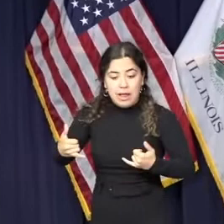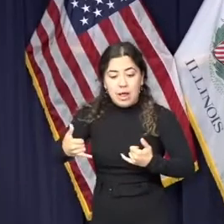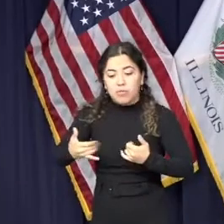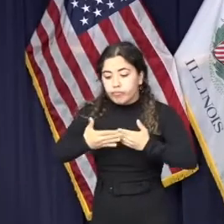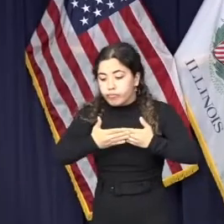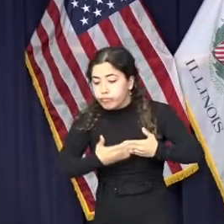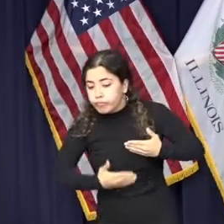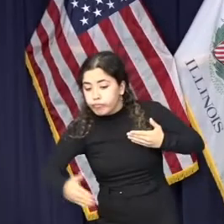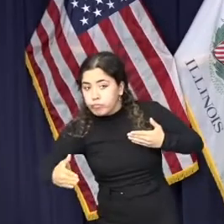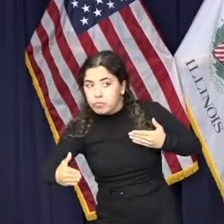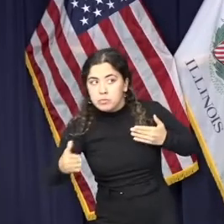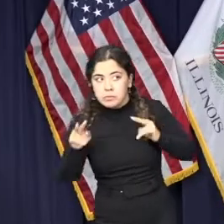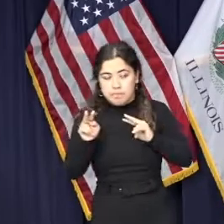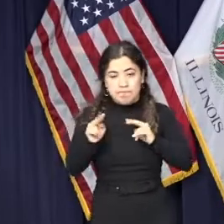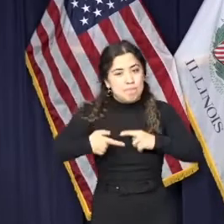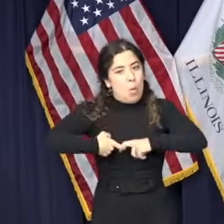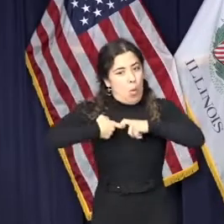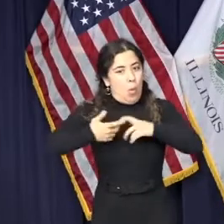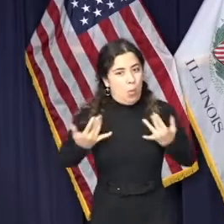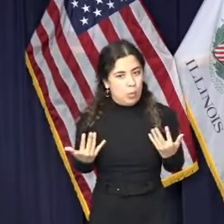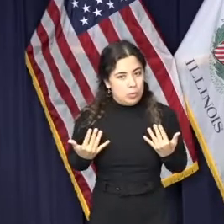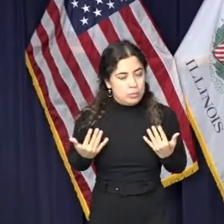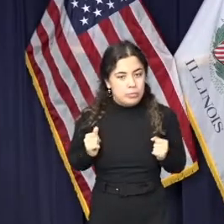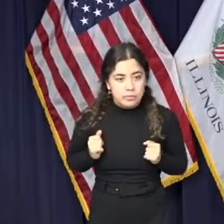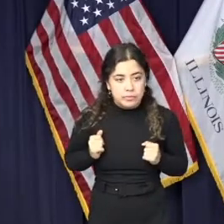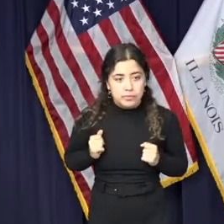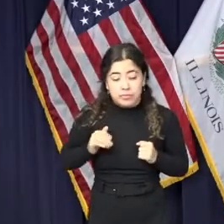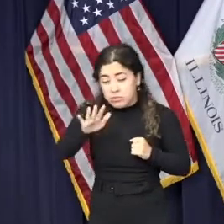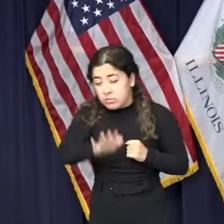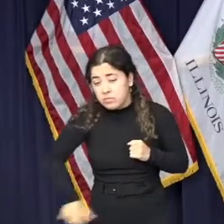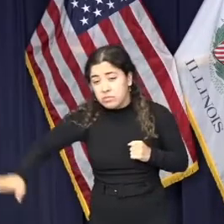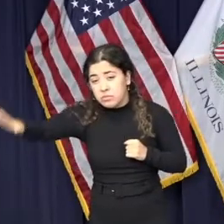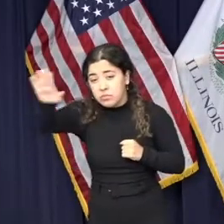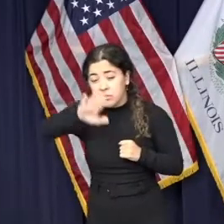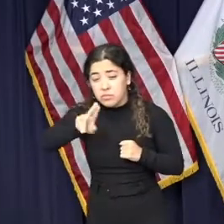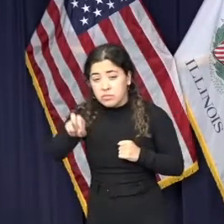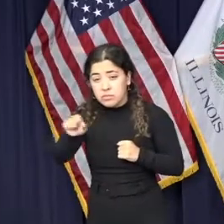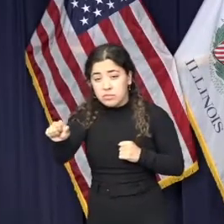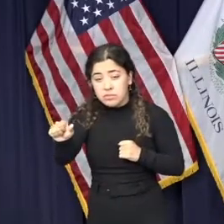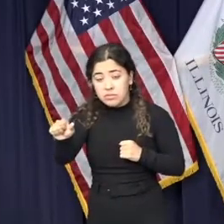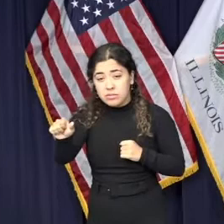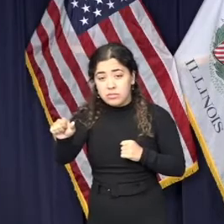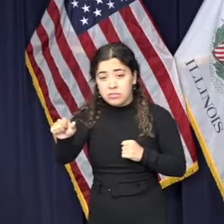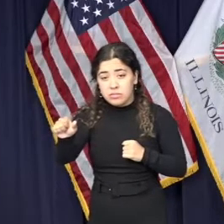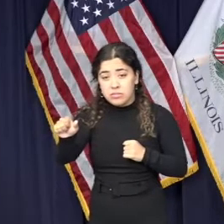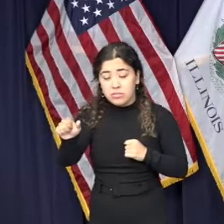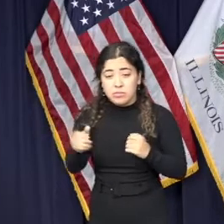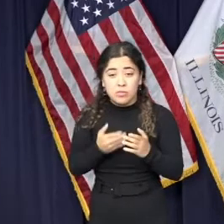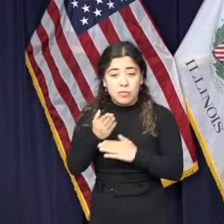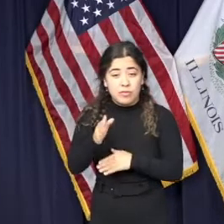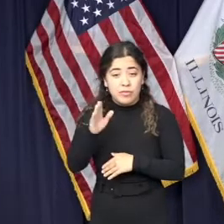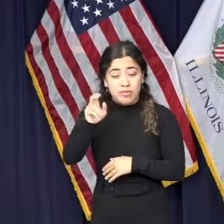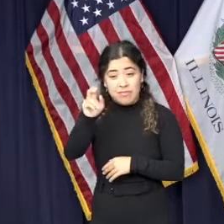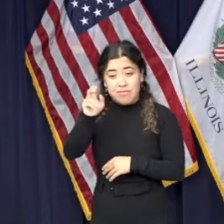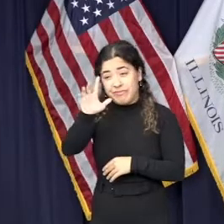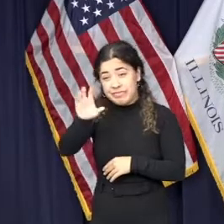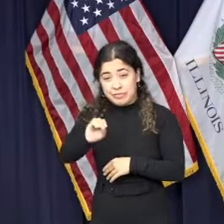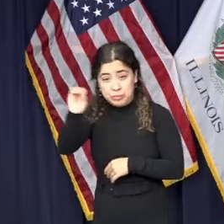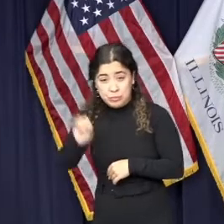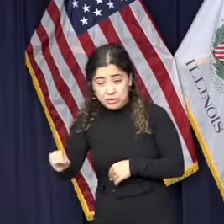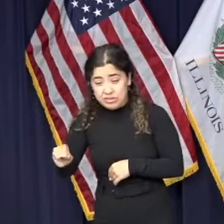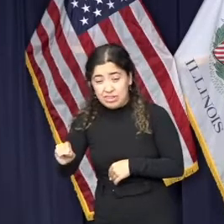further notice. Nationally, over half of states have districts that have shut down training due